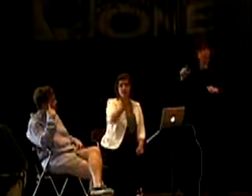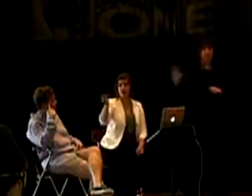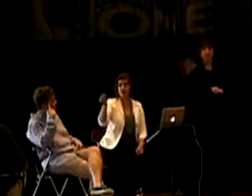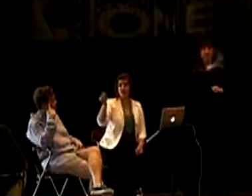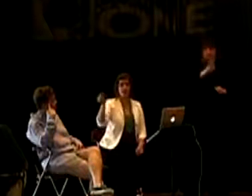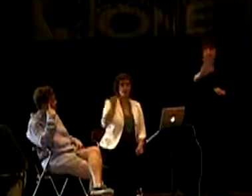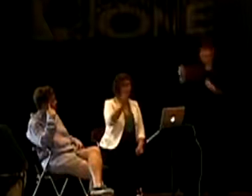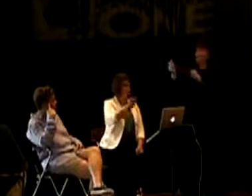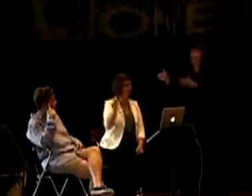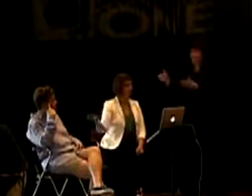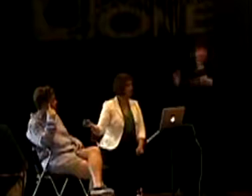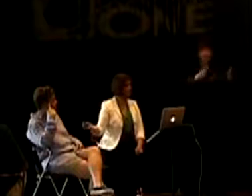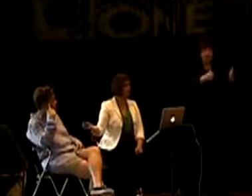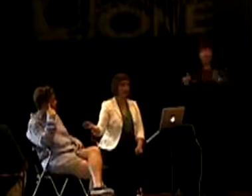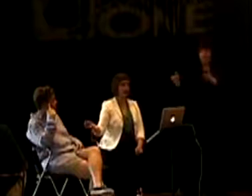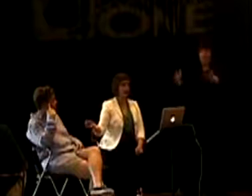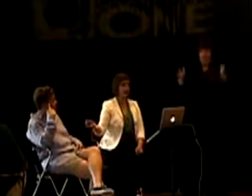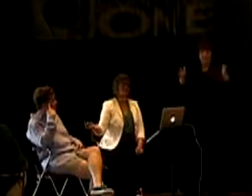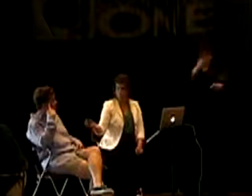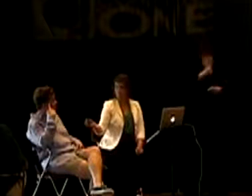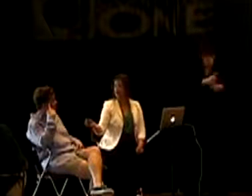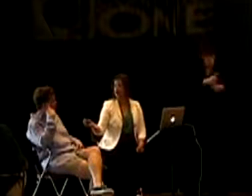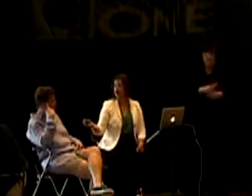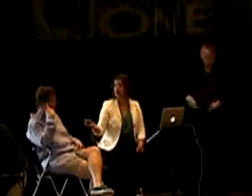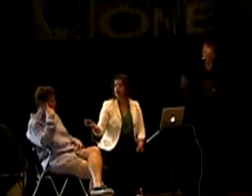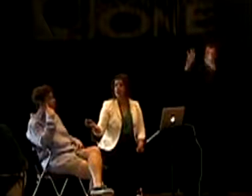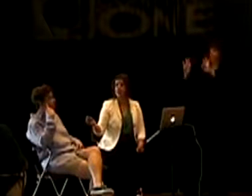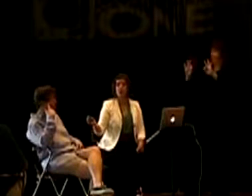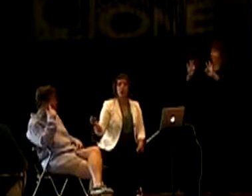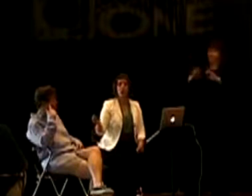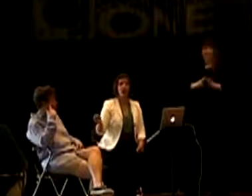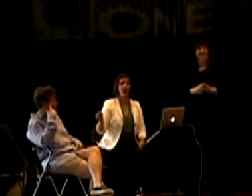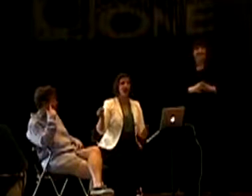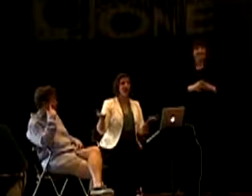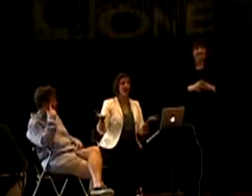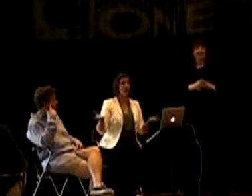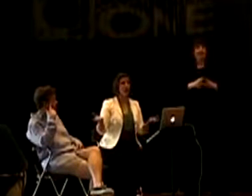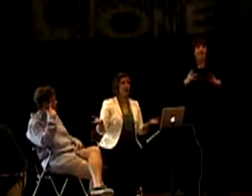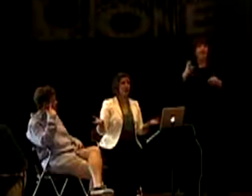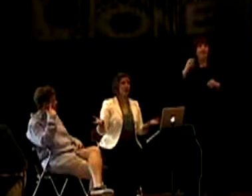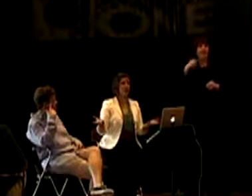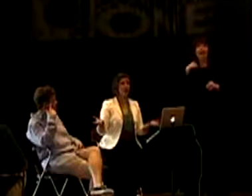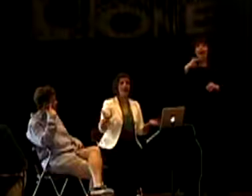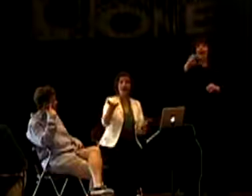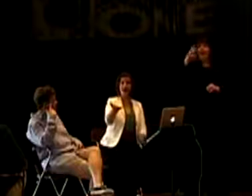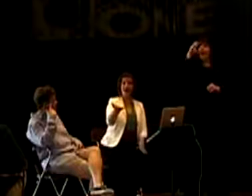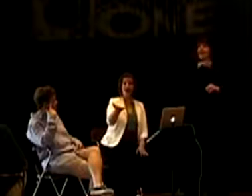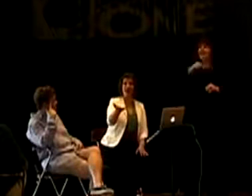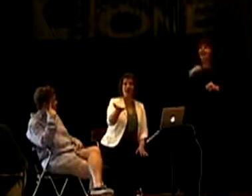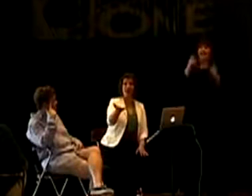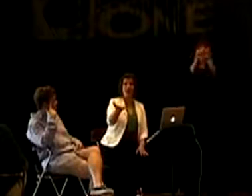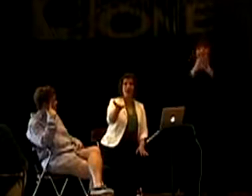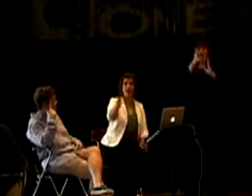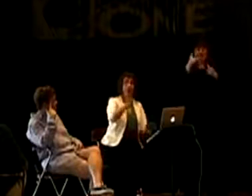voice for Bonnie. Is that correct? Great. So, I guess what I would ask for our